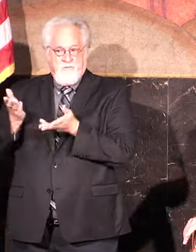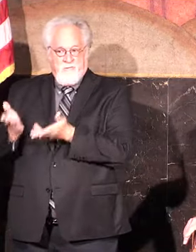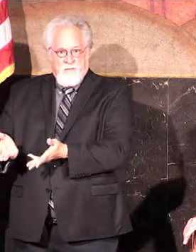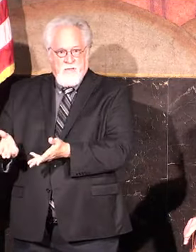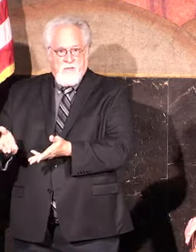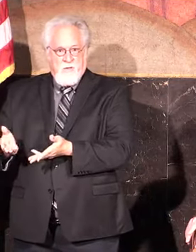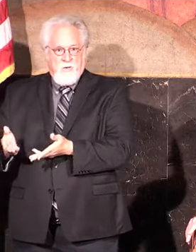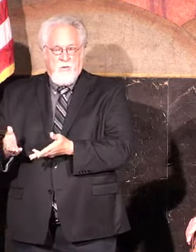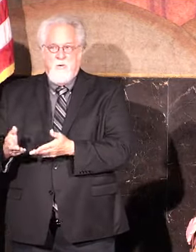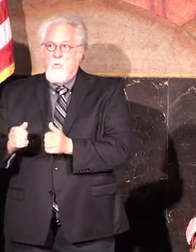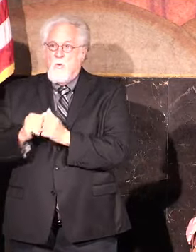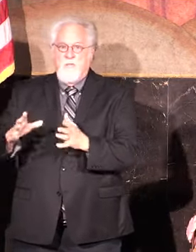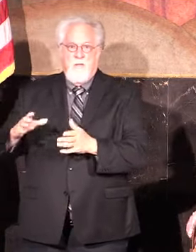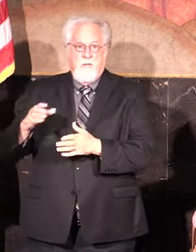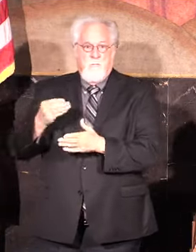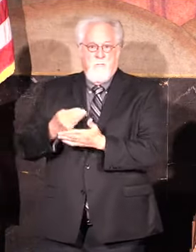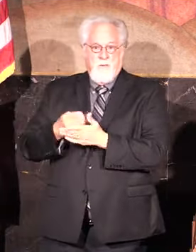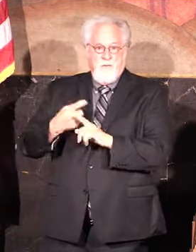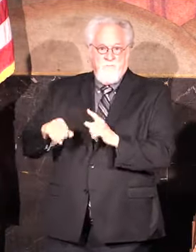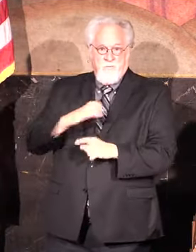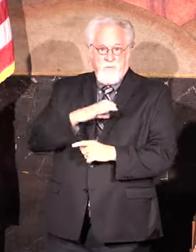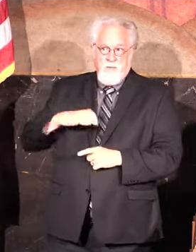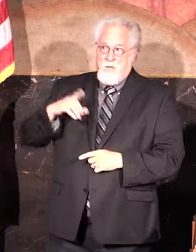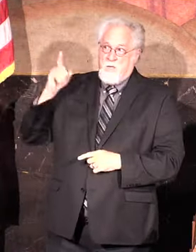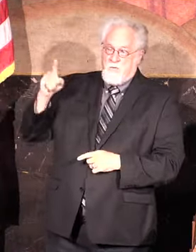some funding from Congress in phase four of